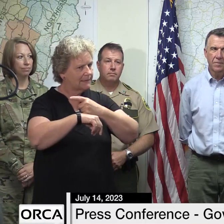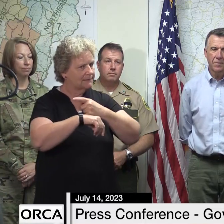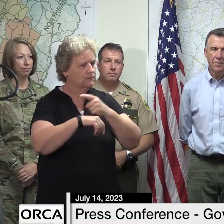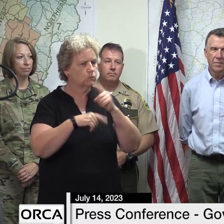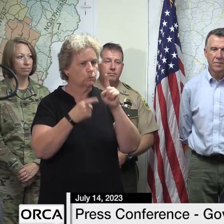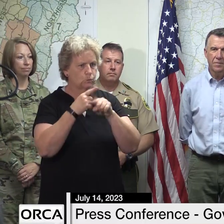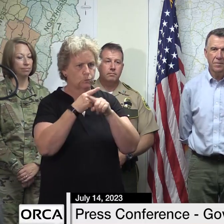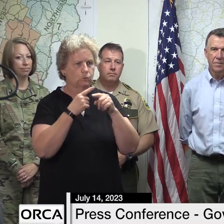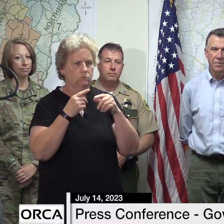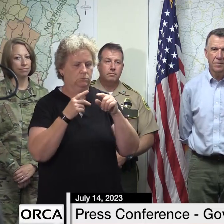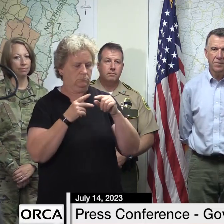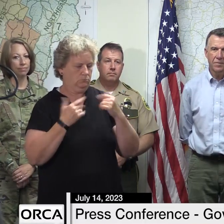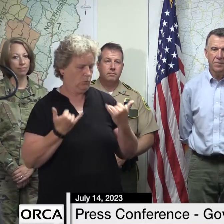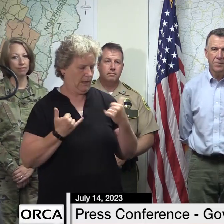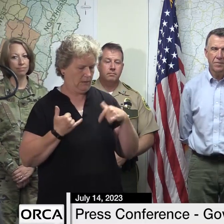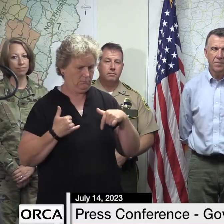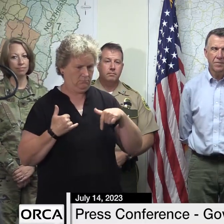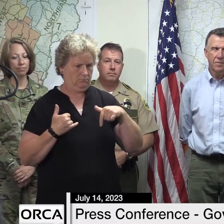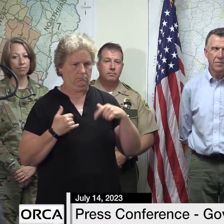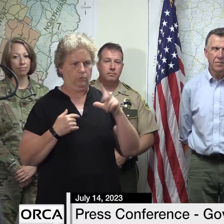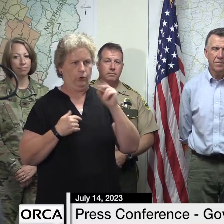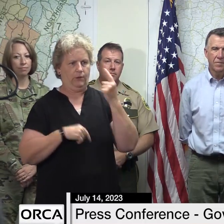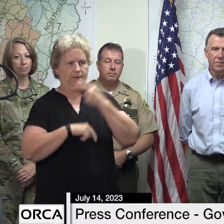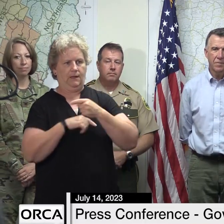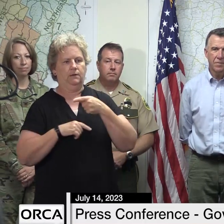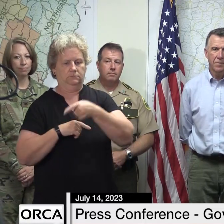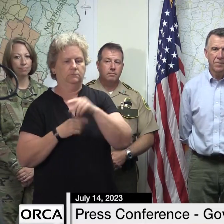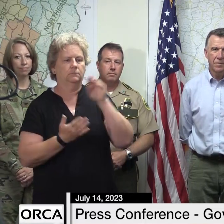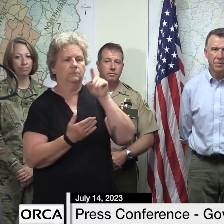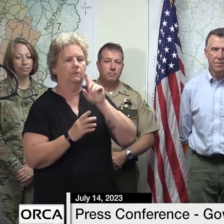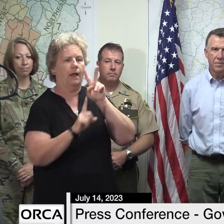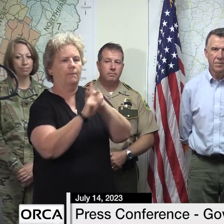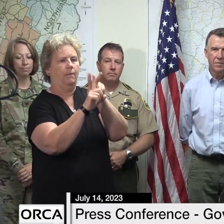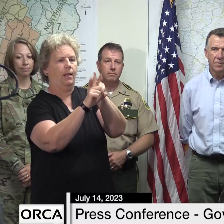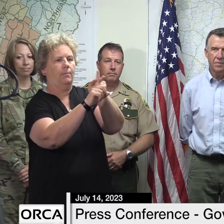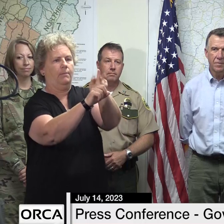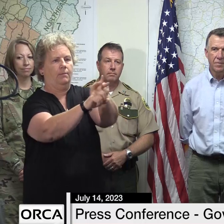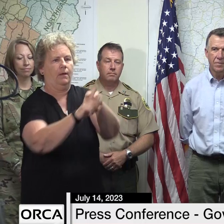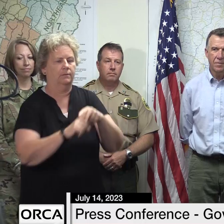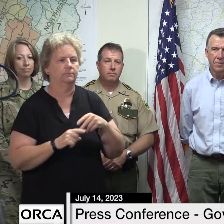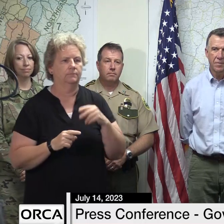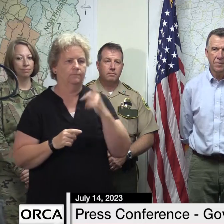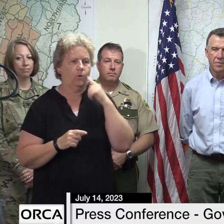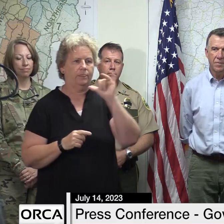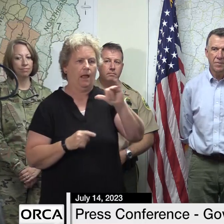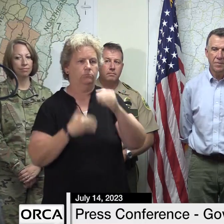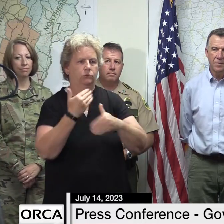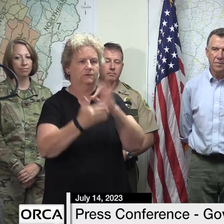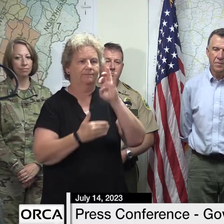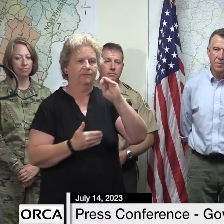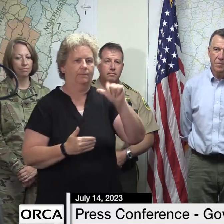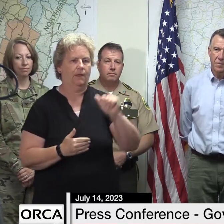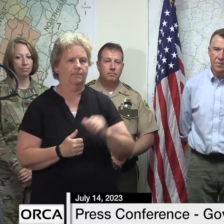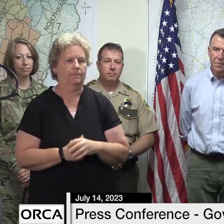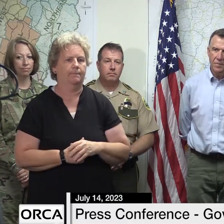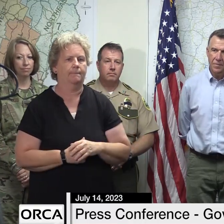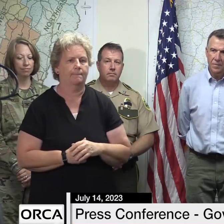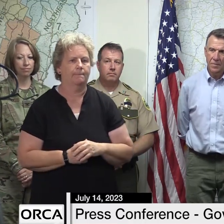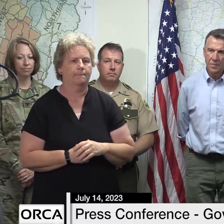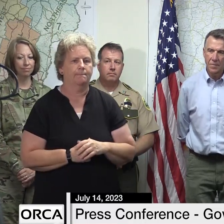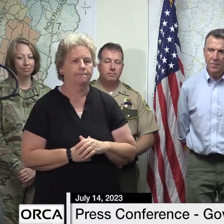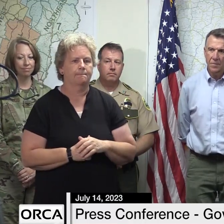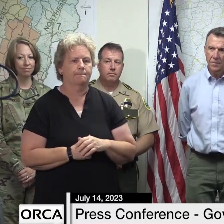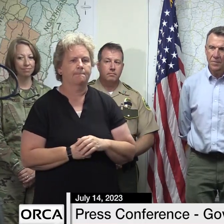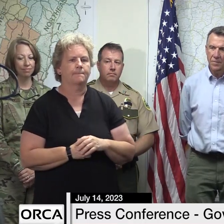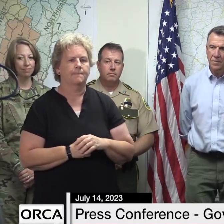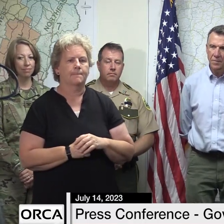ticking today since the declaration just came down. The administrator, Chris Wald, was here earlier in the week. She